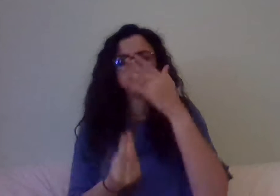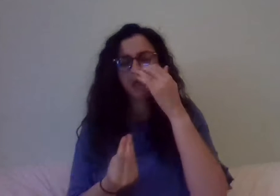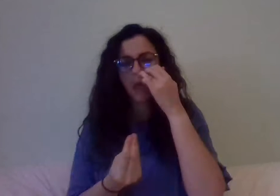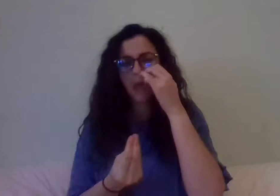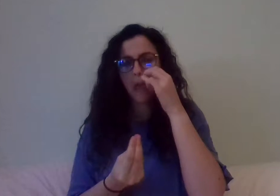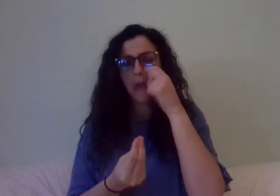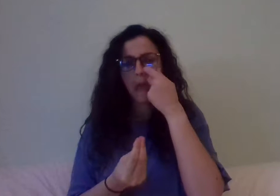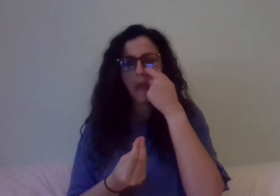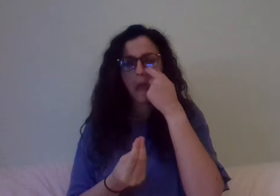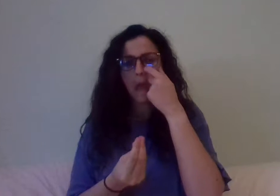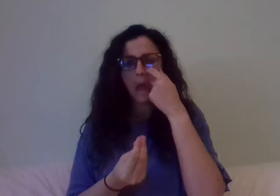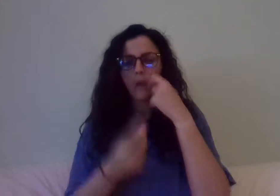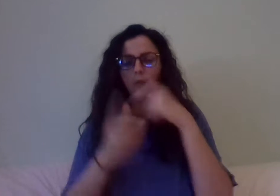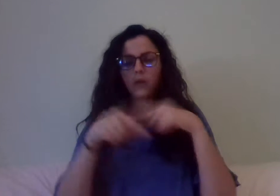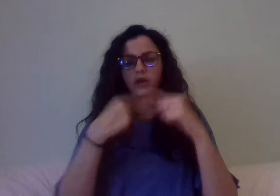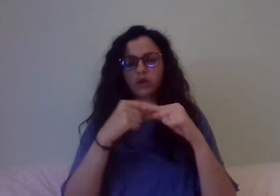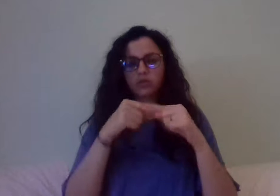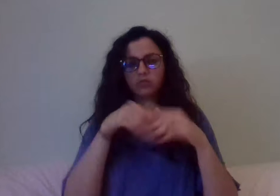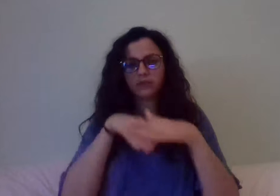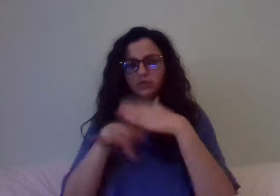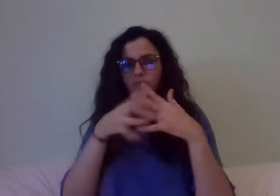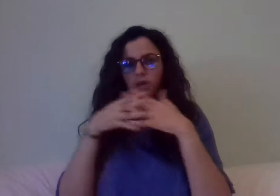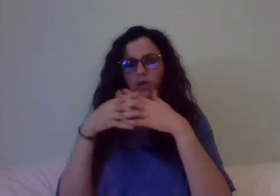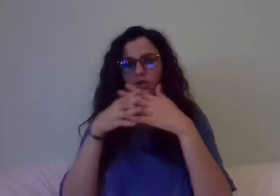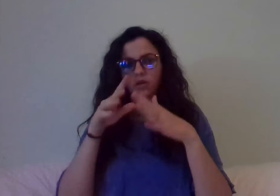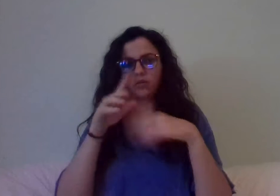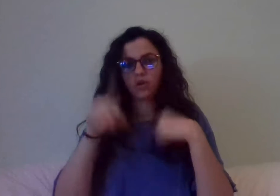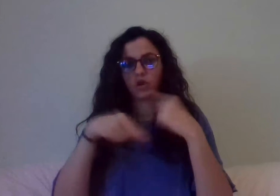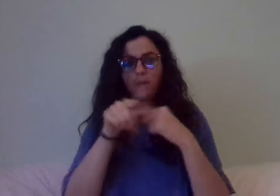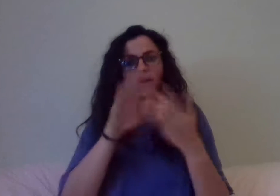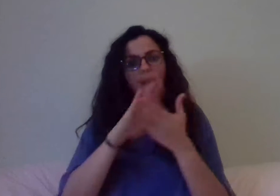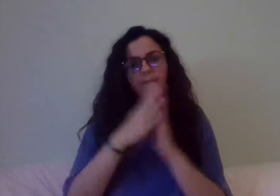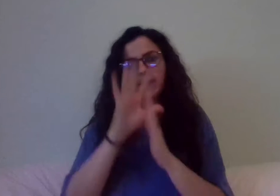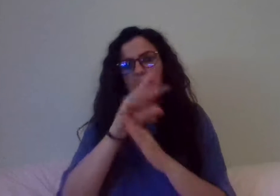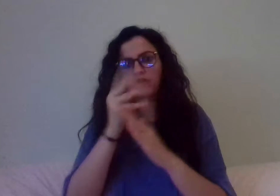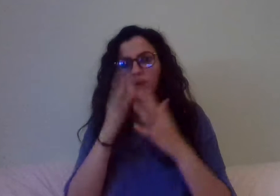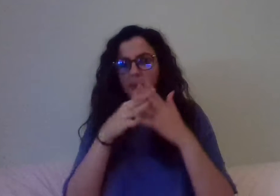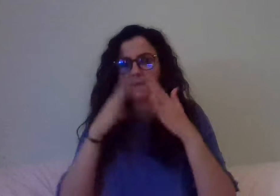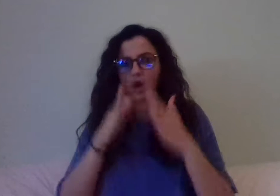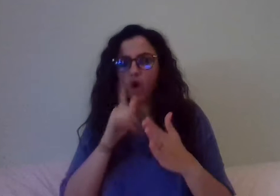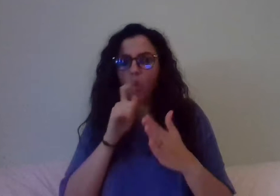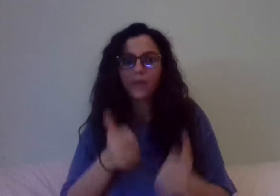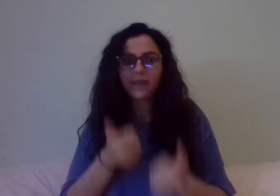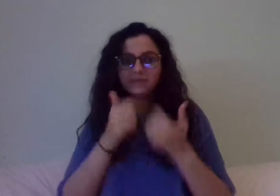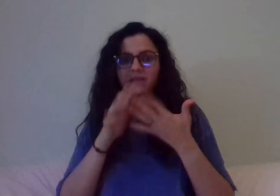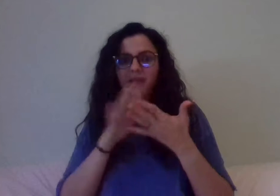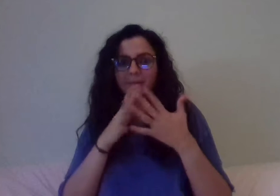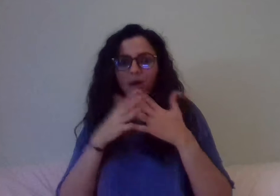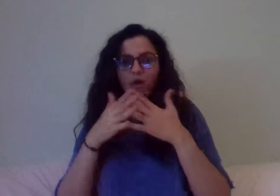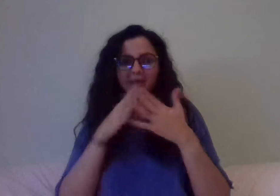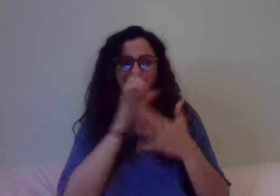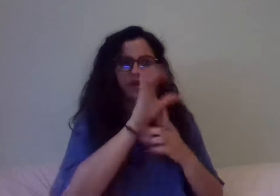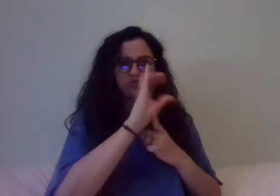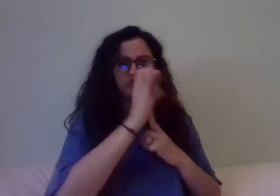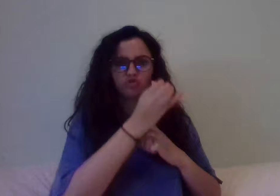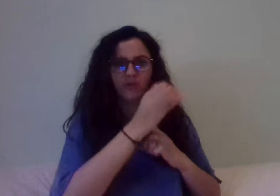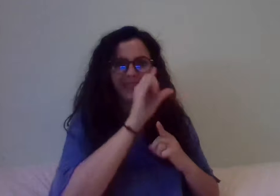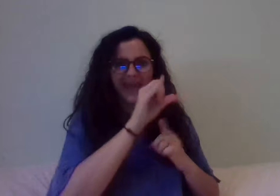in the United States system, or a slave in the United States terms. This is, once again,